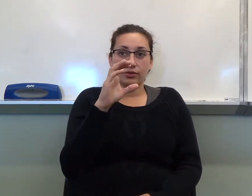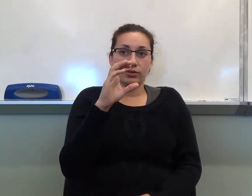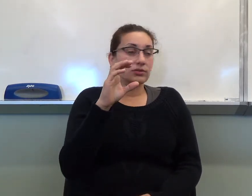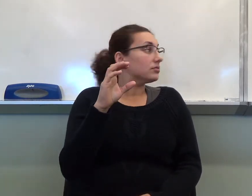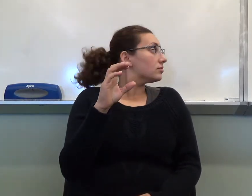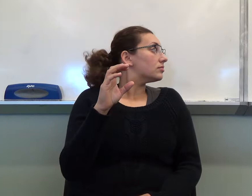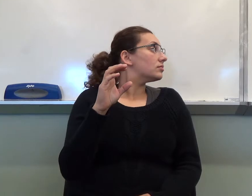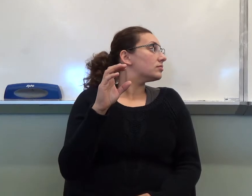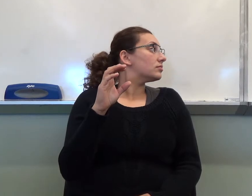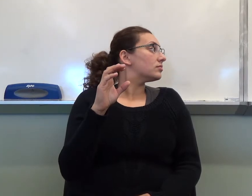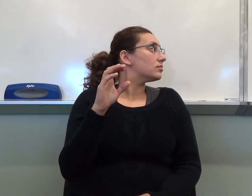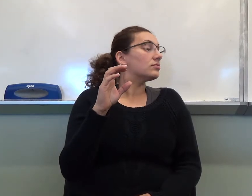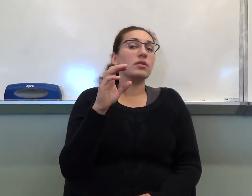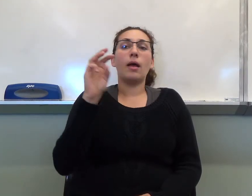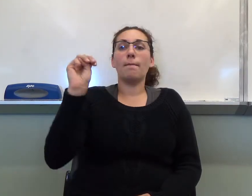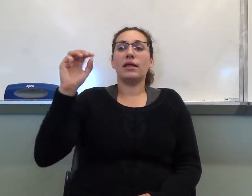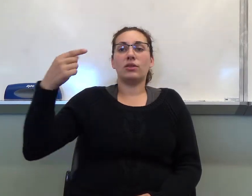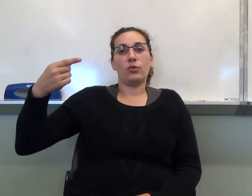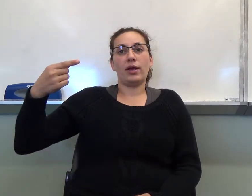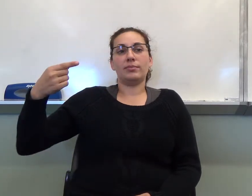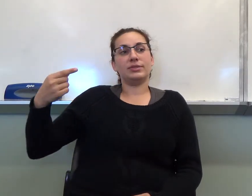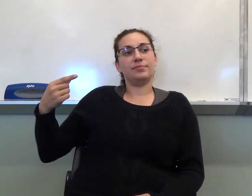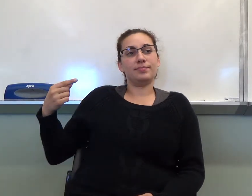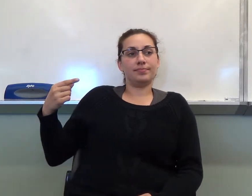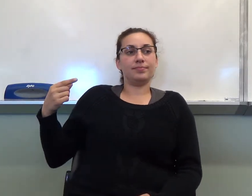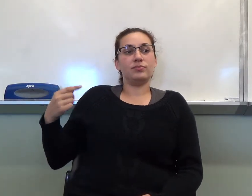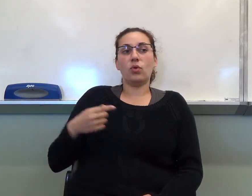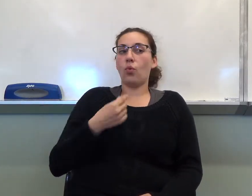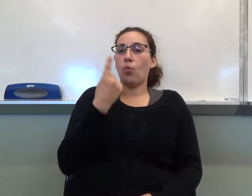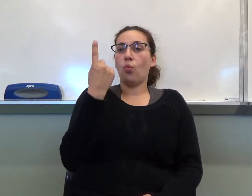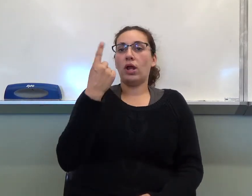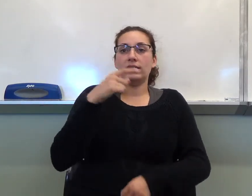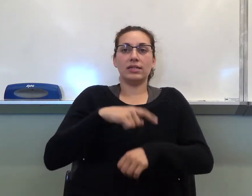and that's going to be in milligrams. 1 dose.